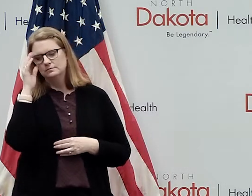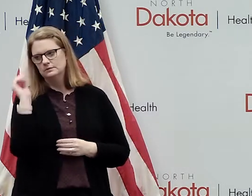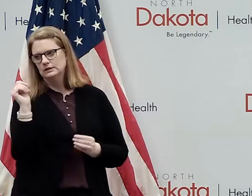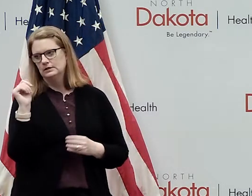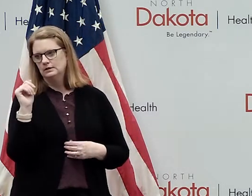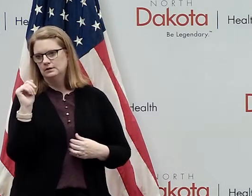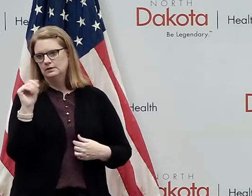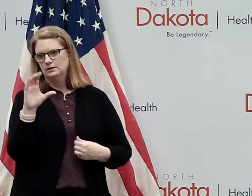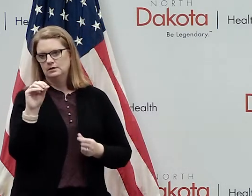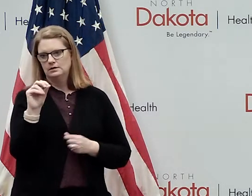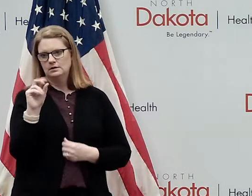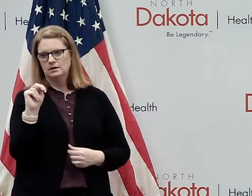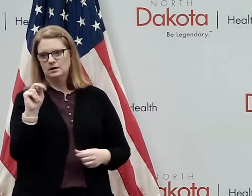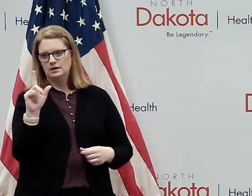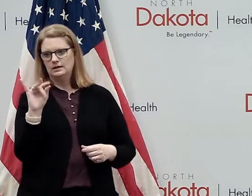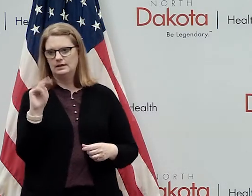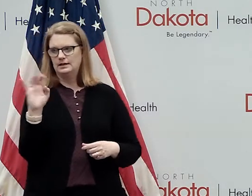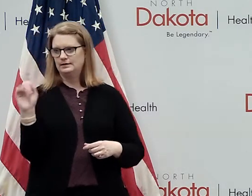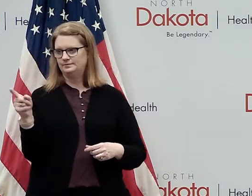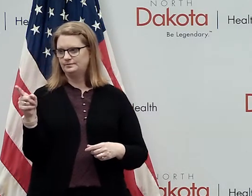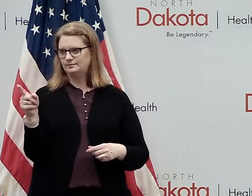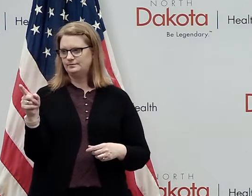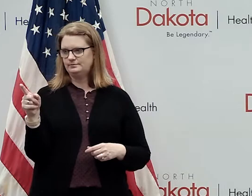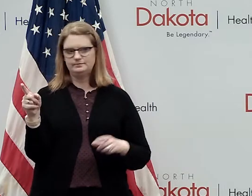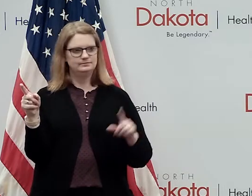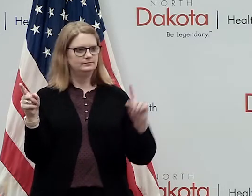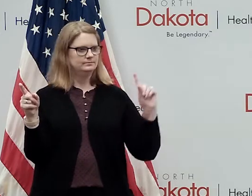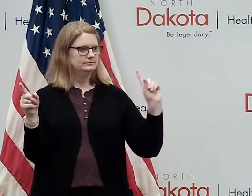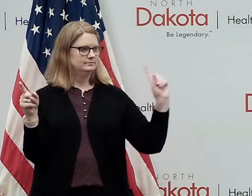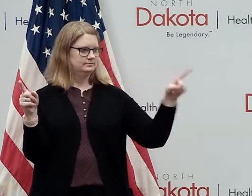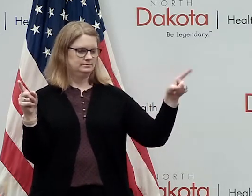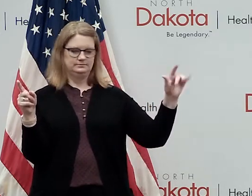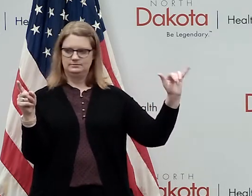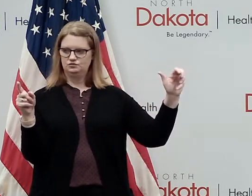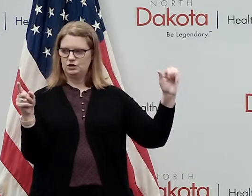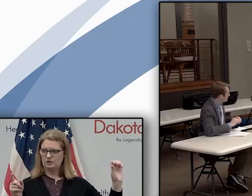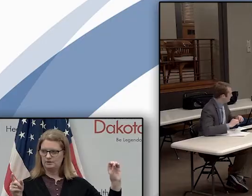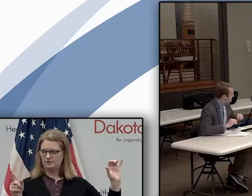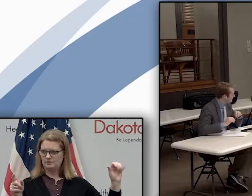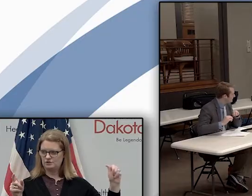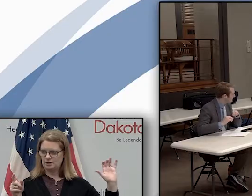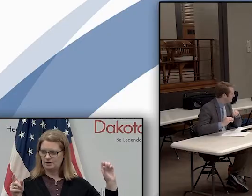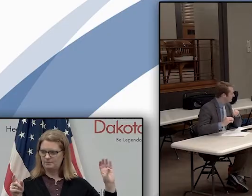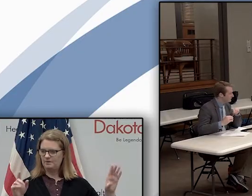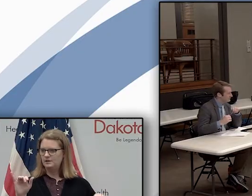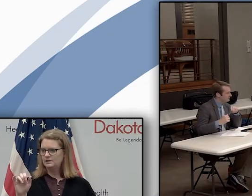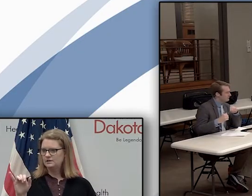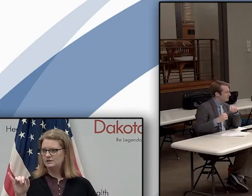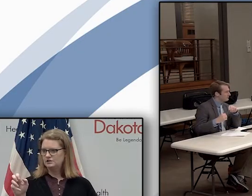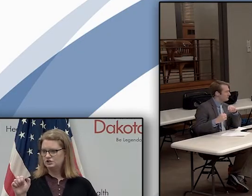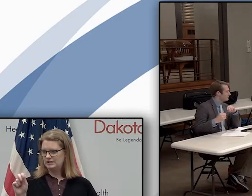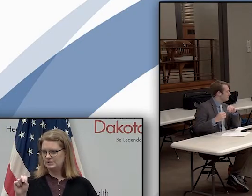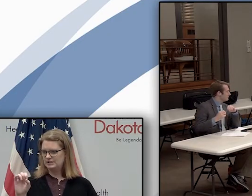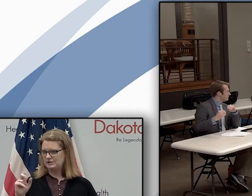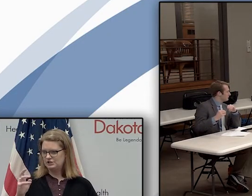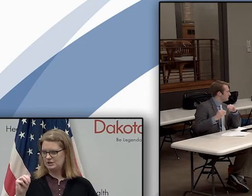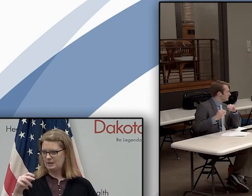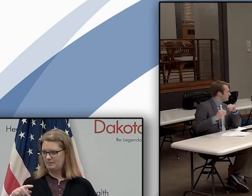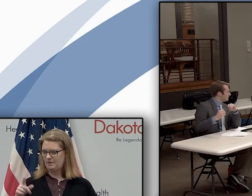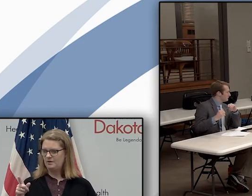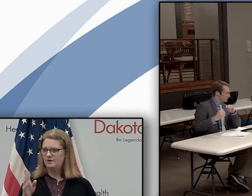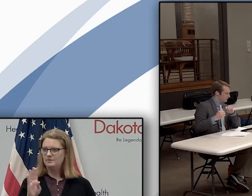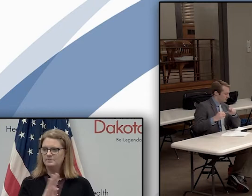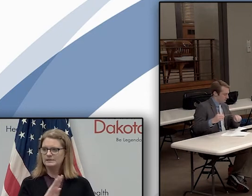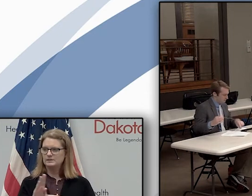I think I said online after Dave, and then back to Jacob. Gene Schemp, Hometown Radio Group. If a business